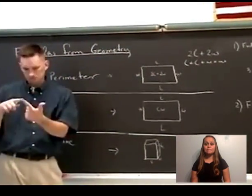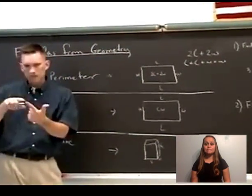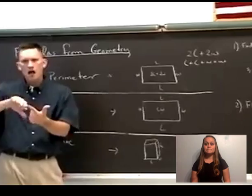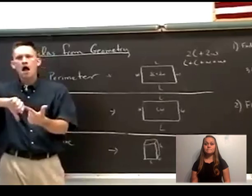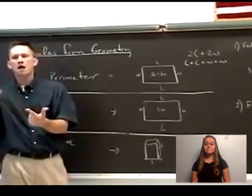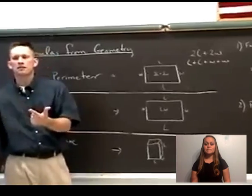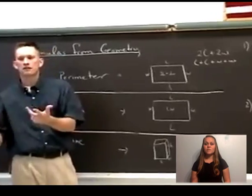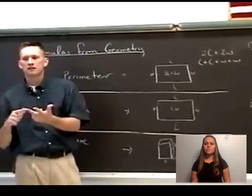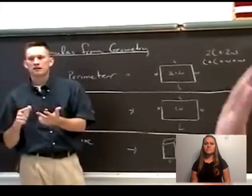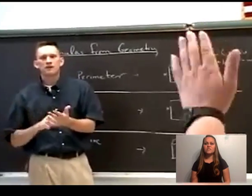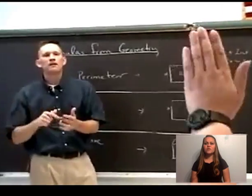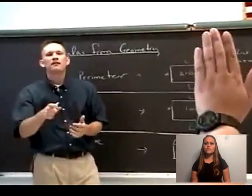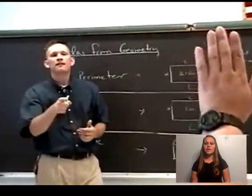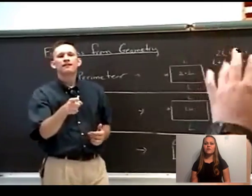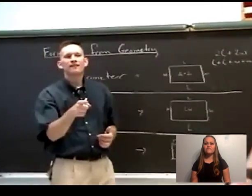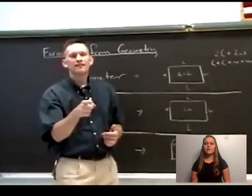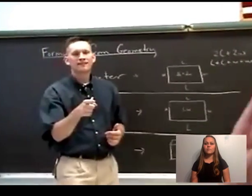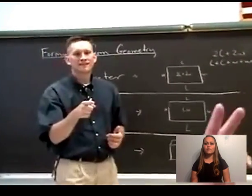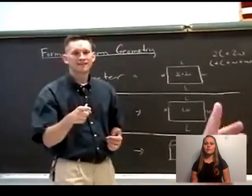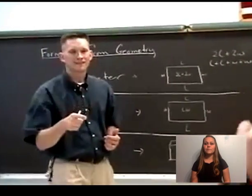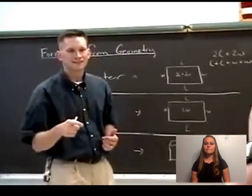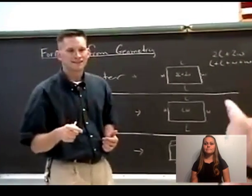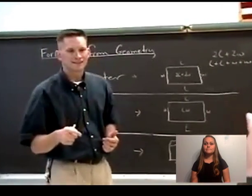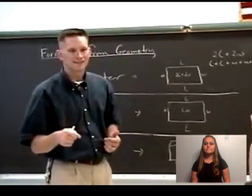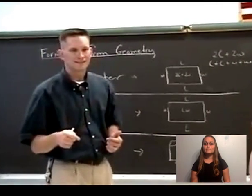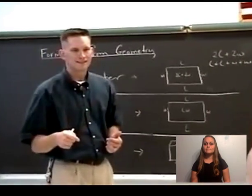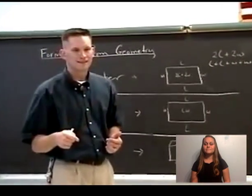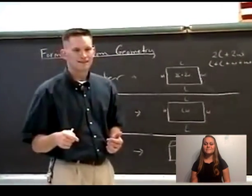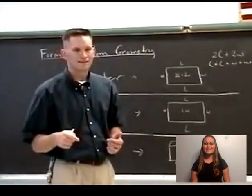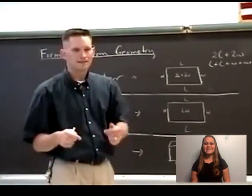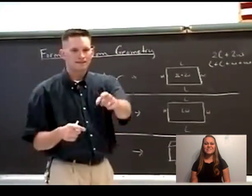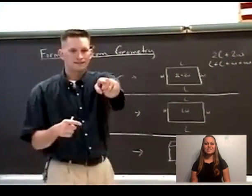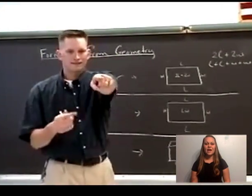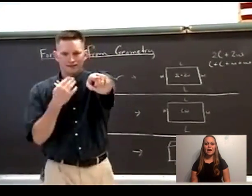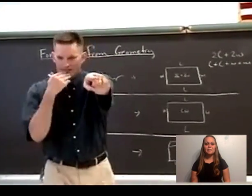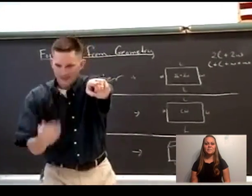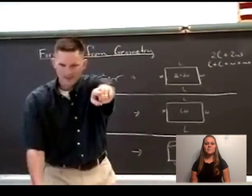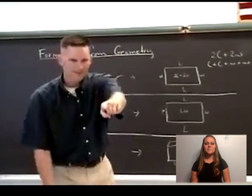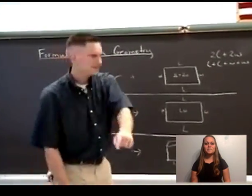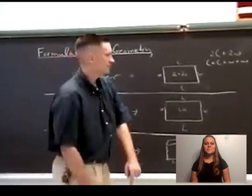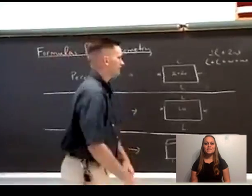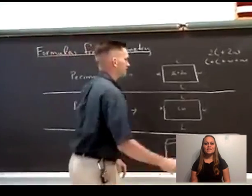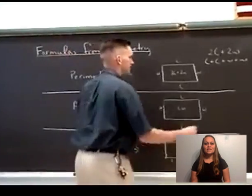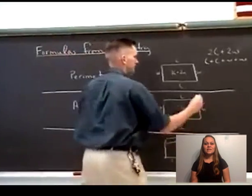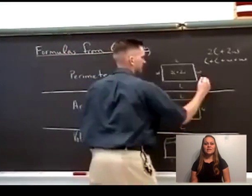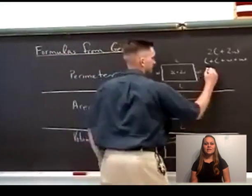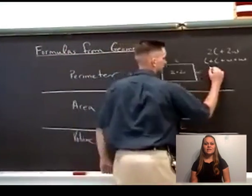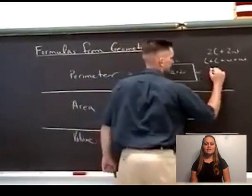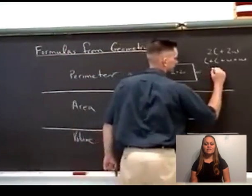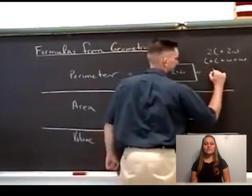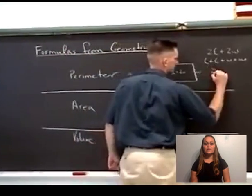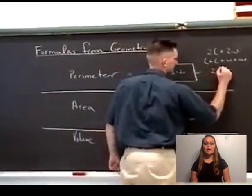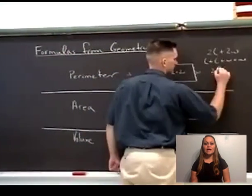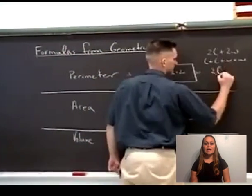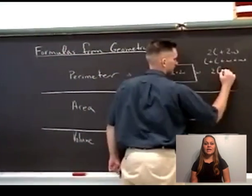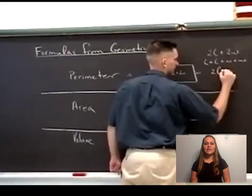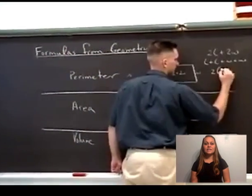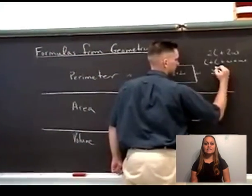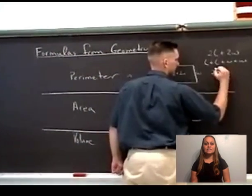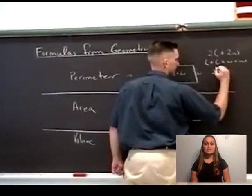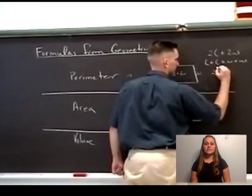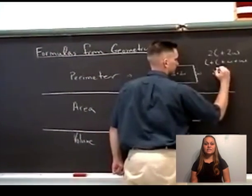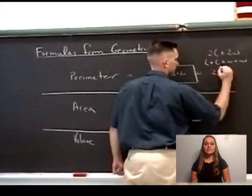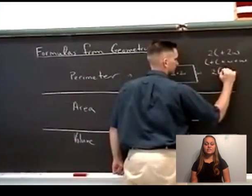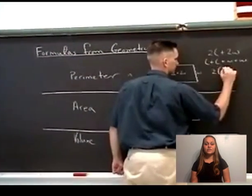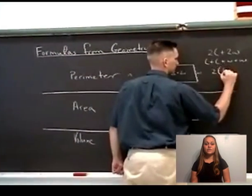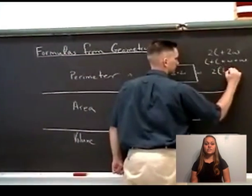thing. What's the third way you can find perimeter? Good job. The third way